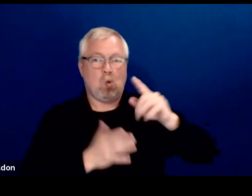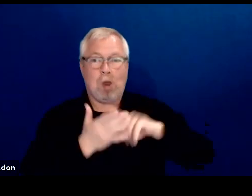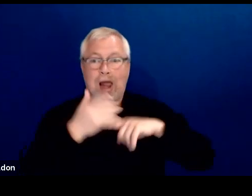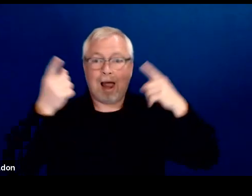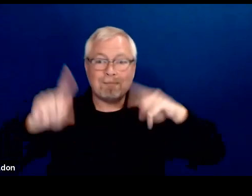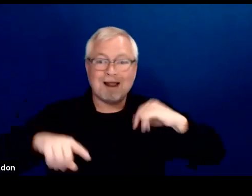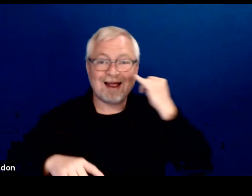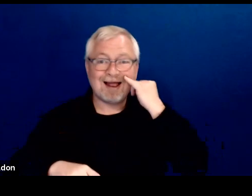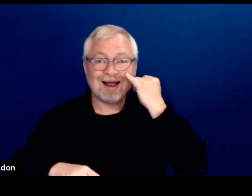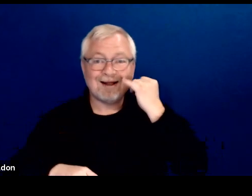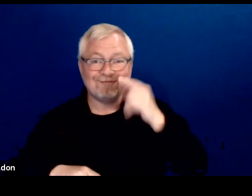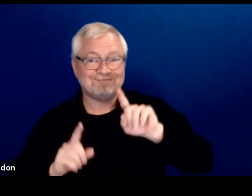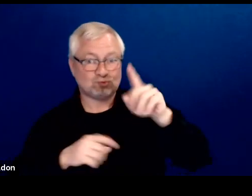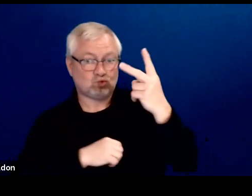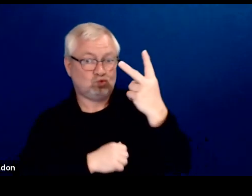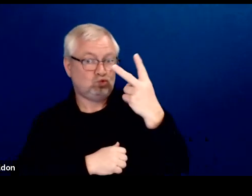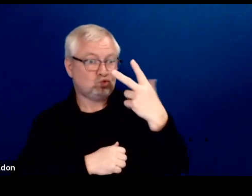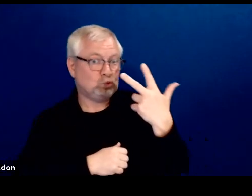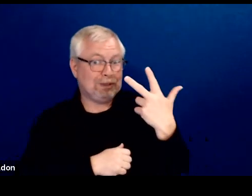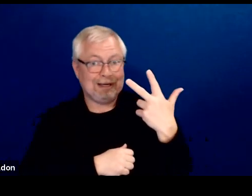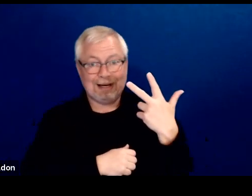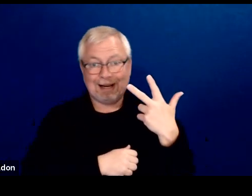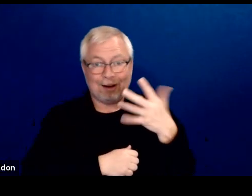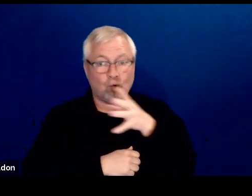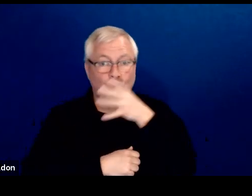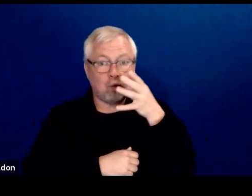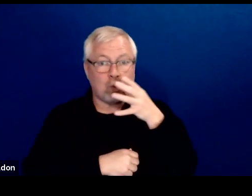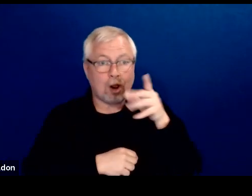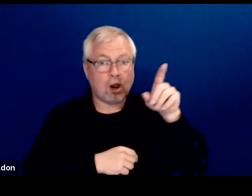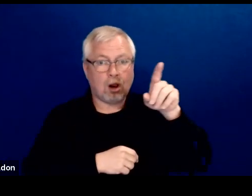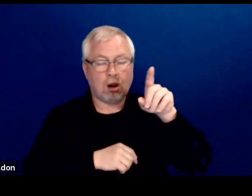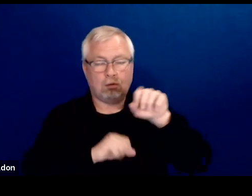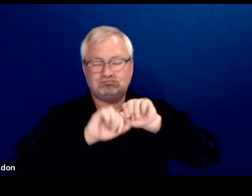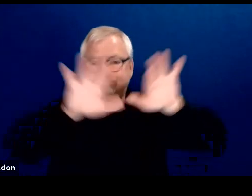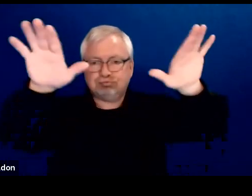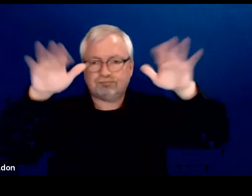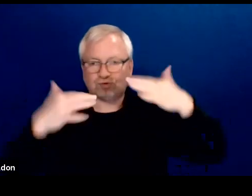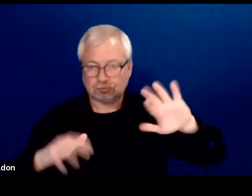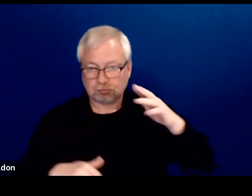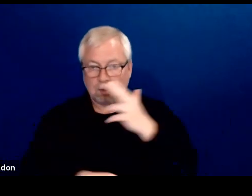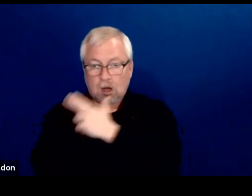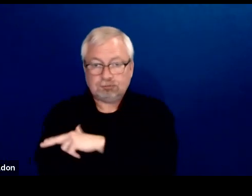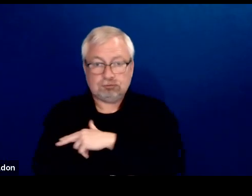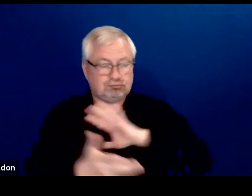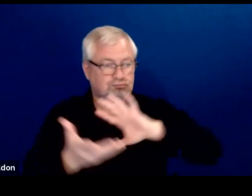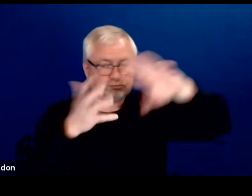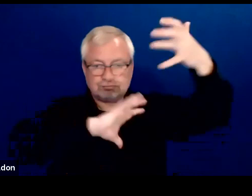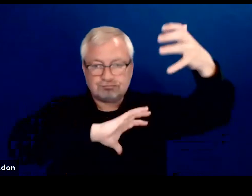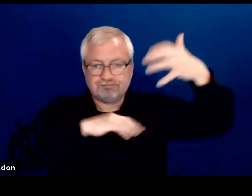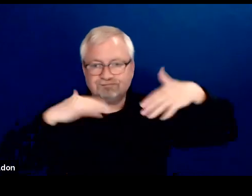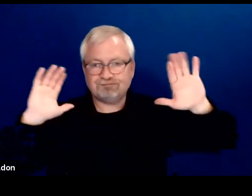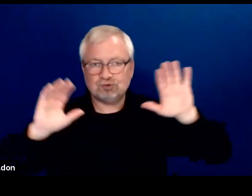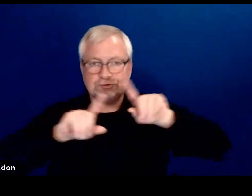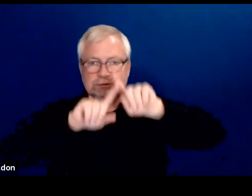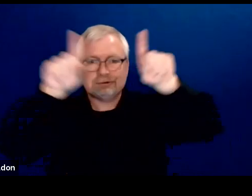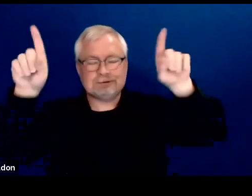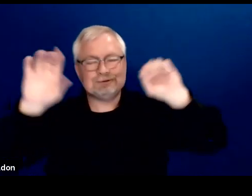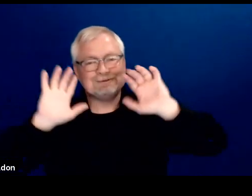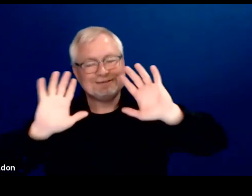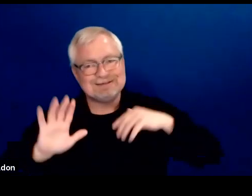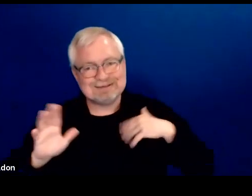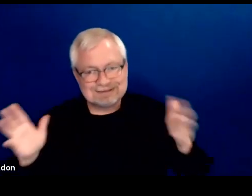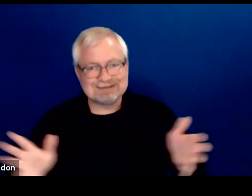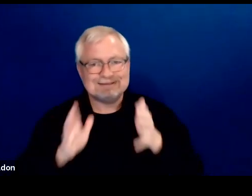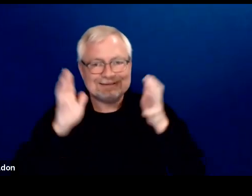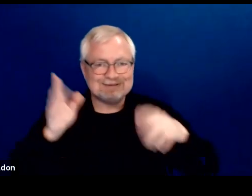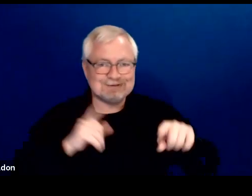or 3 cases in a rural hospital is enough to overwhelm the ventilator situation. And so what I'm encouraging people to do is to think smartly about